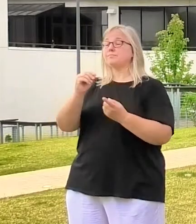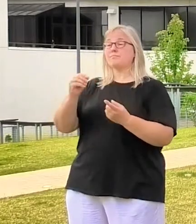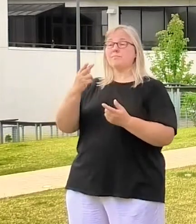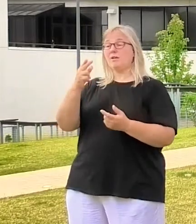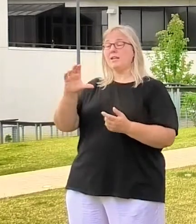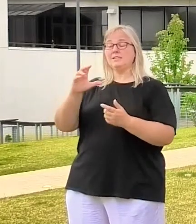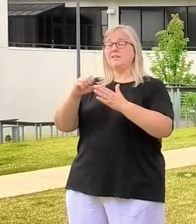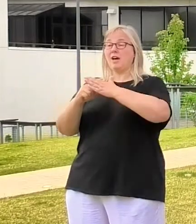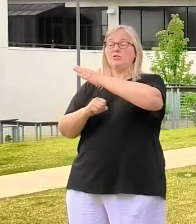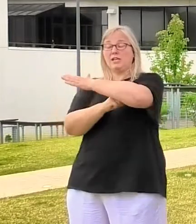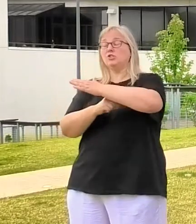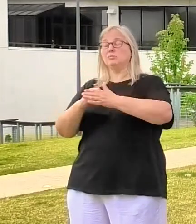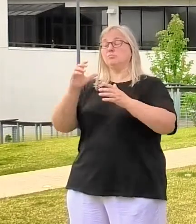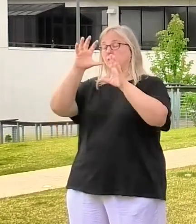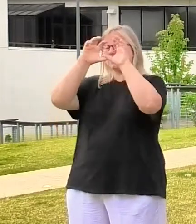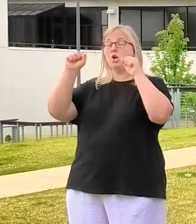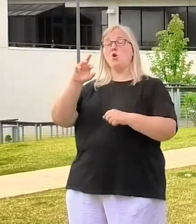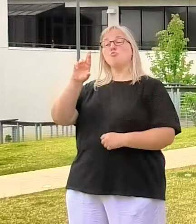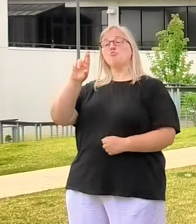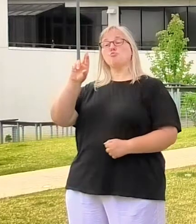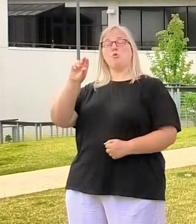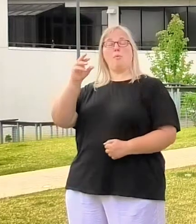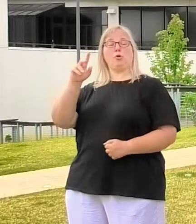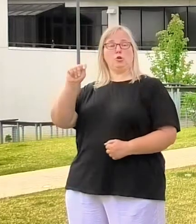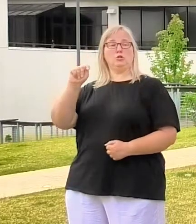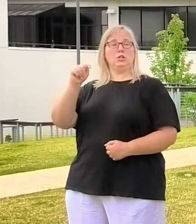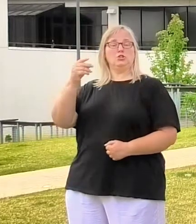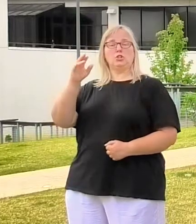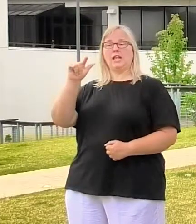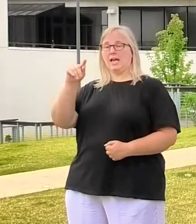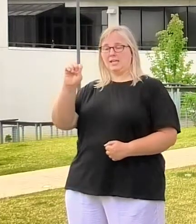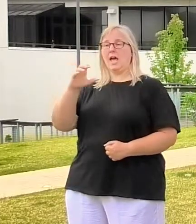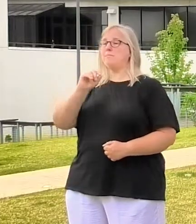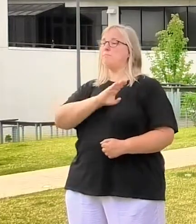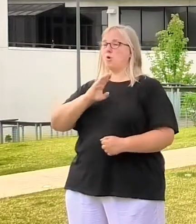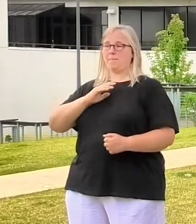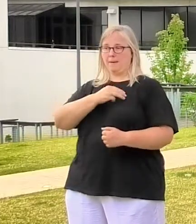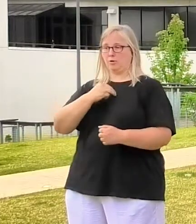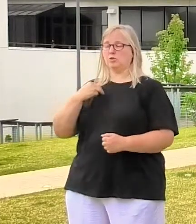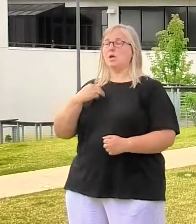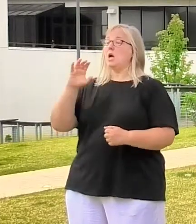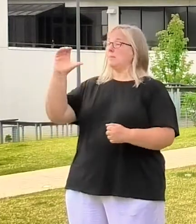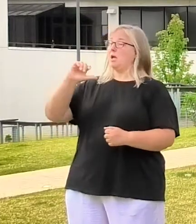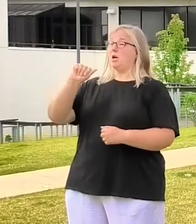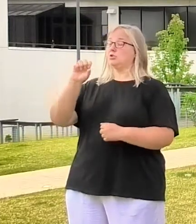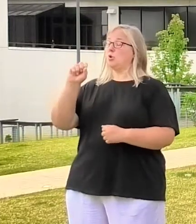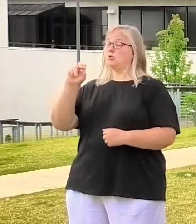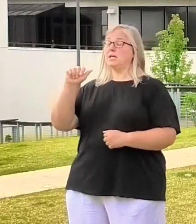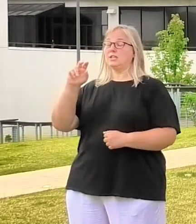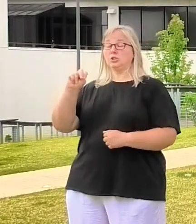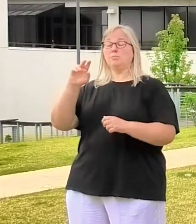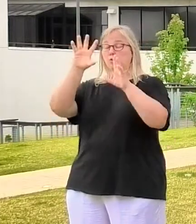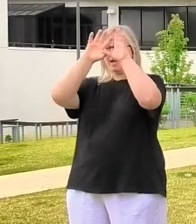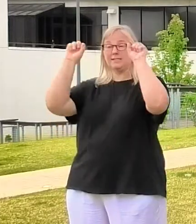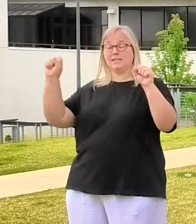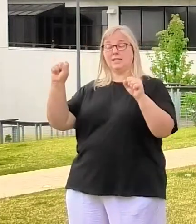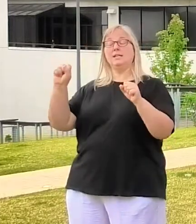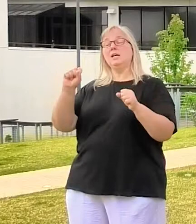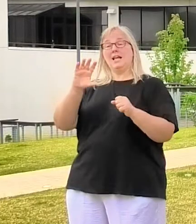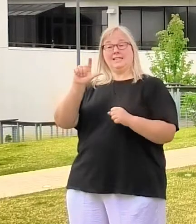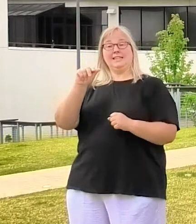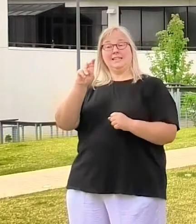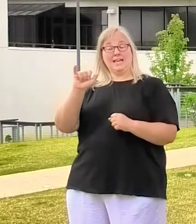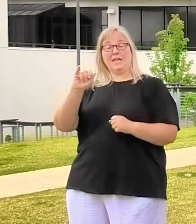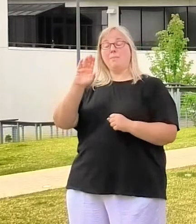President Robert Gillette, and our board members, Columbia Association President and CEO Lakey Boyd, welcome to your new